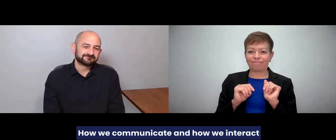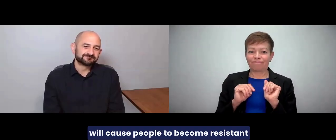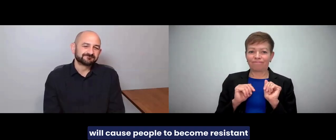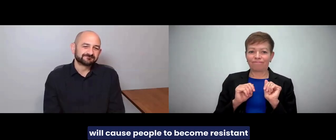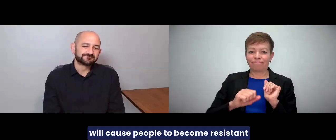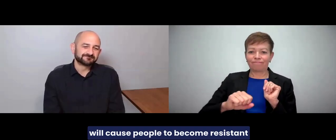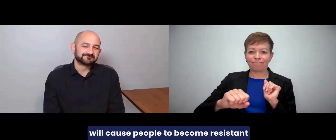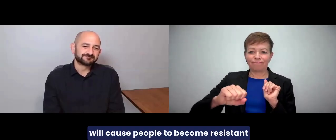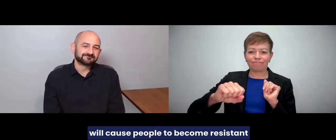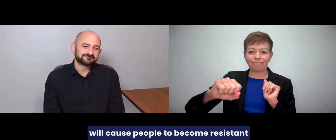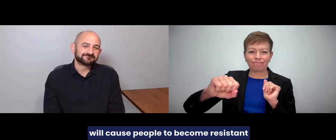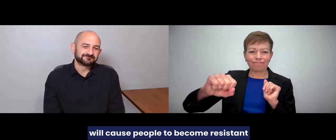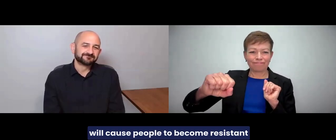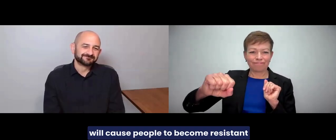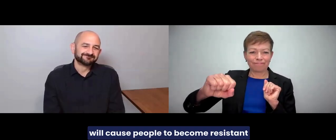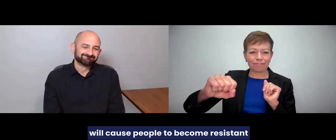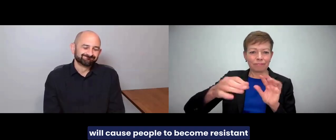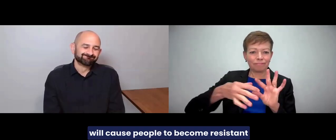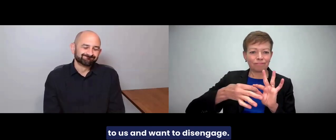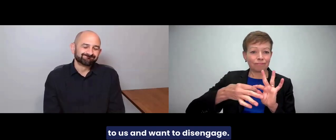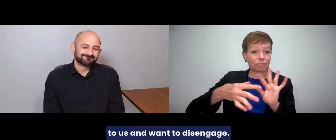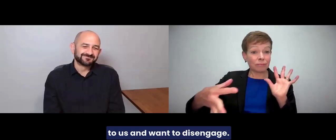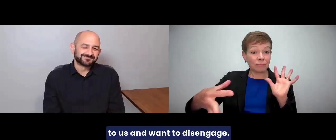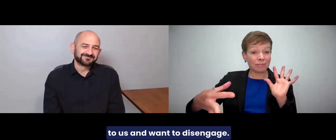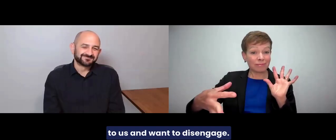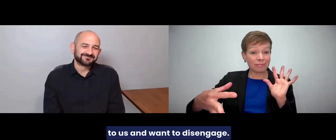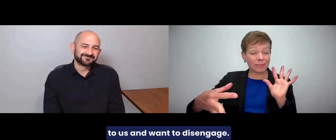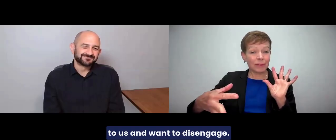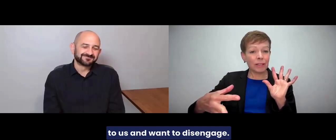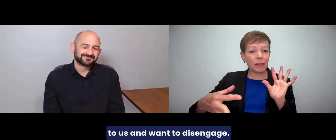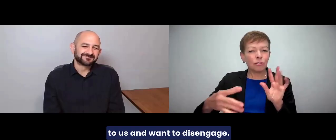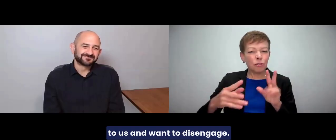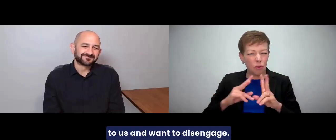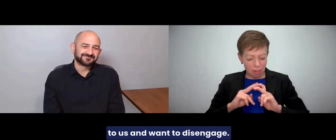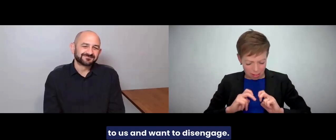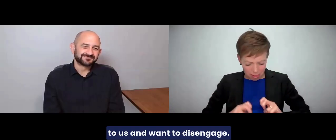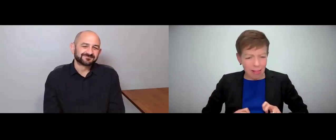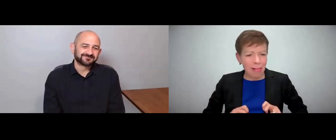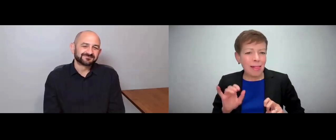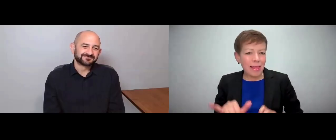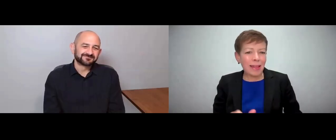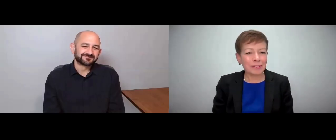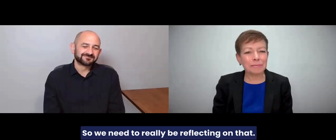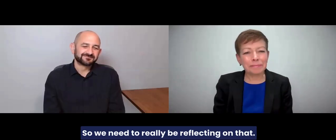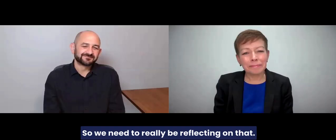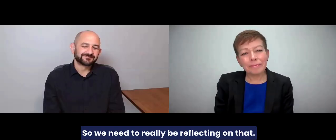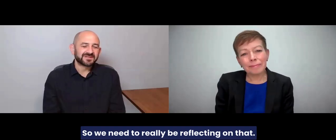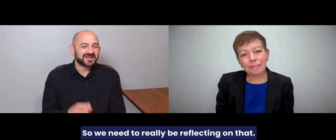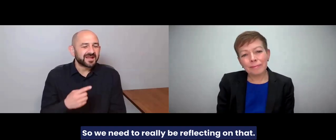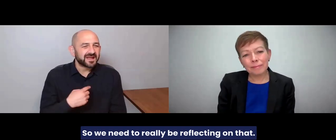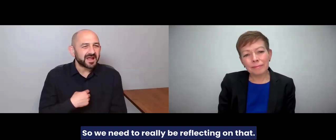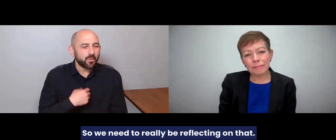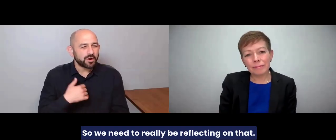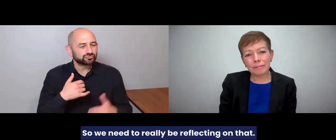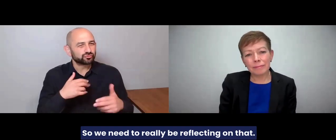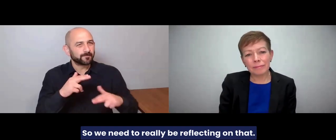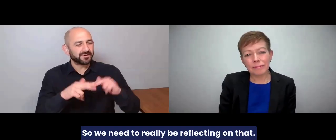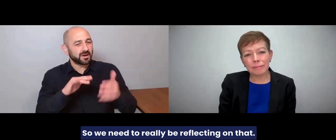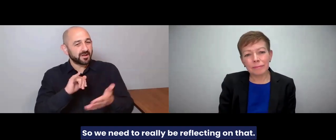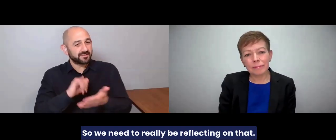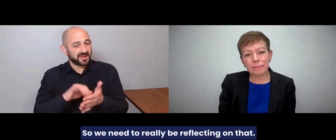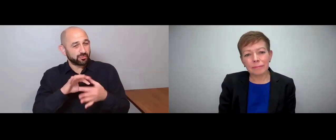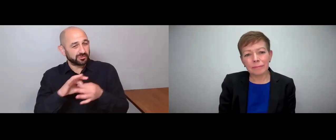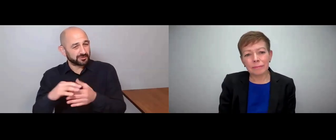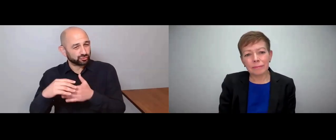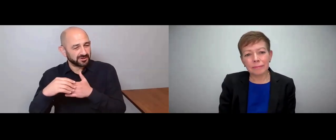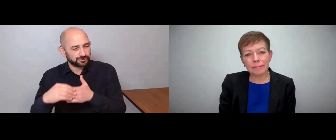interact will cause people to become resistant to us and want to disengage. So we need to really be reflecting